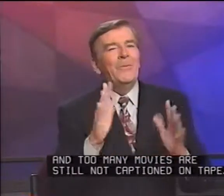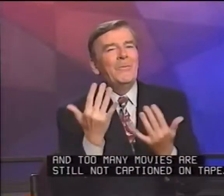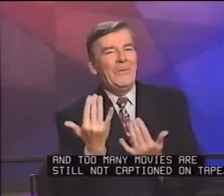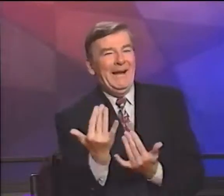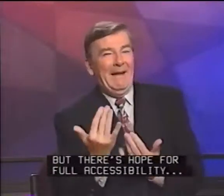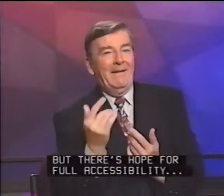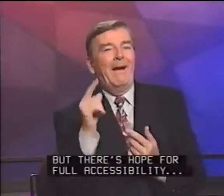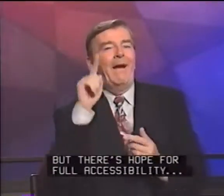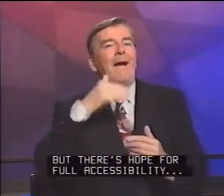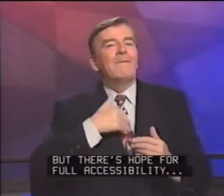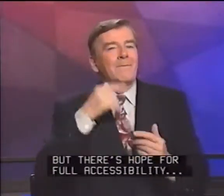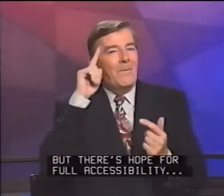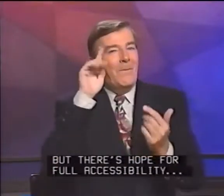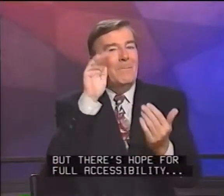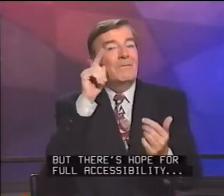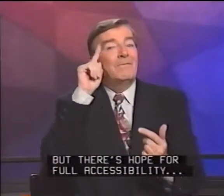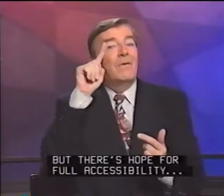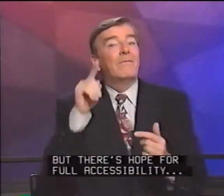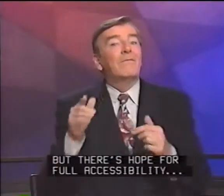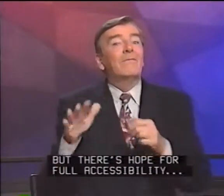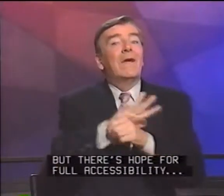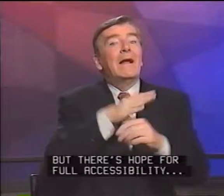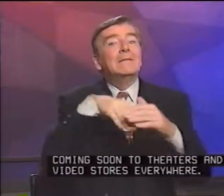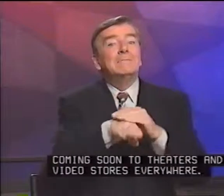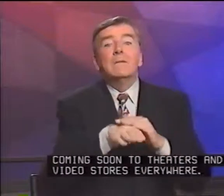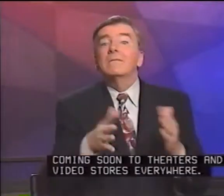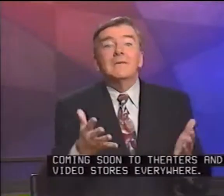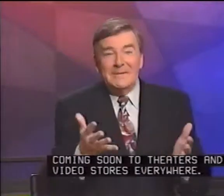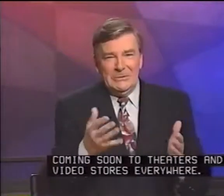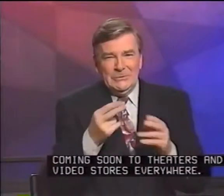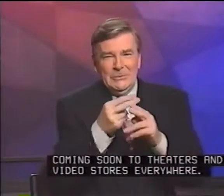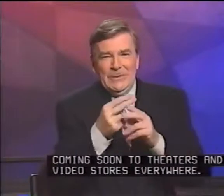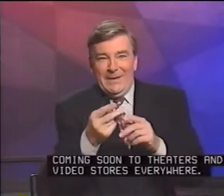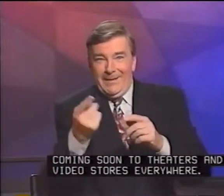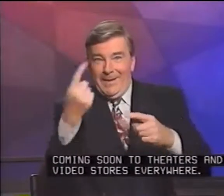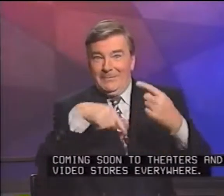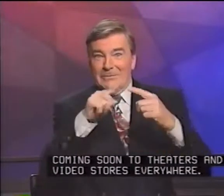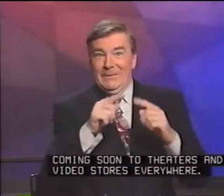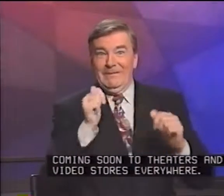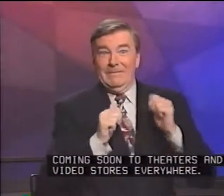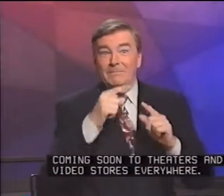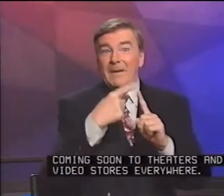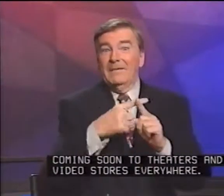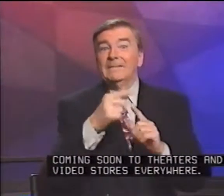But there's hope for full accessibility, coming soon to theaters and video stores everywhere.